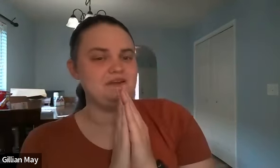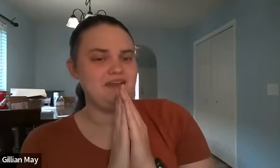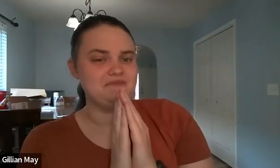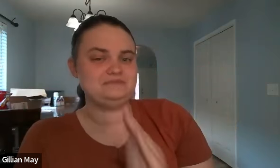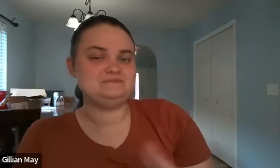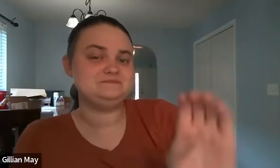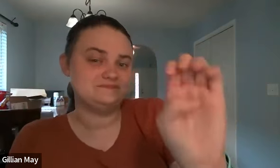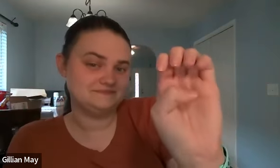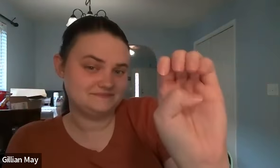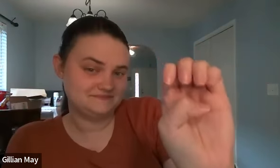Okay.